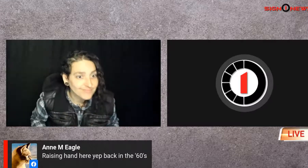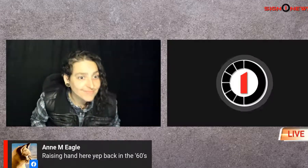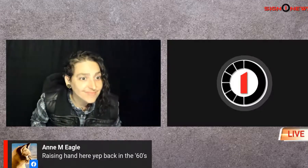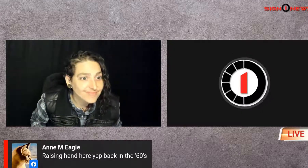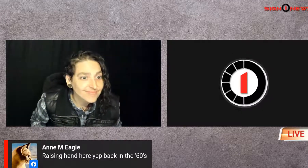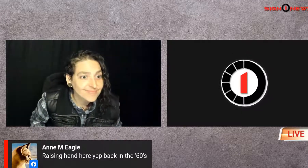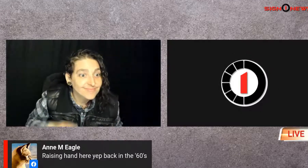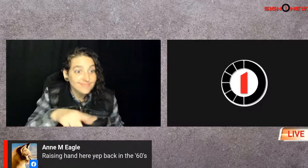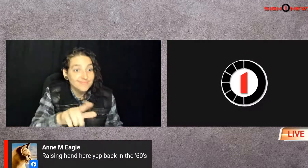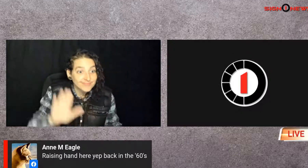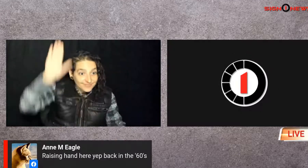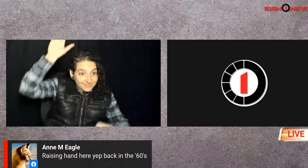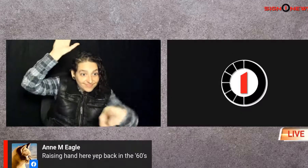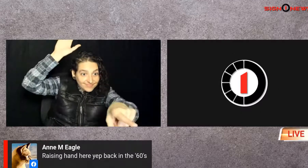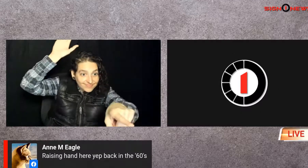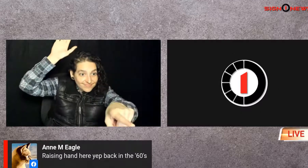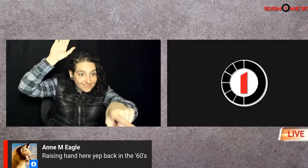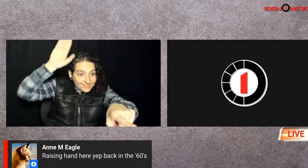chat with us here?